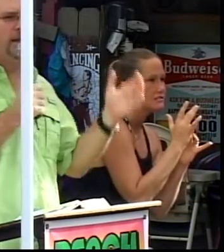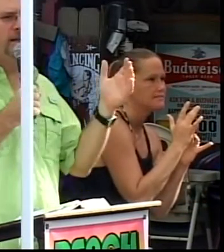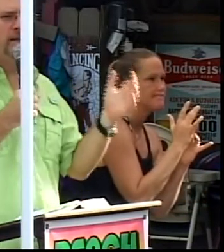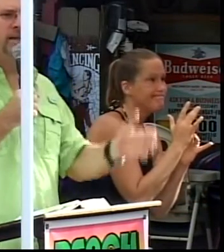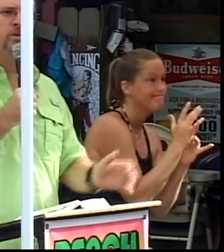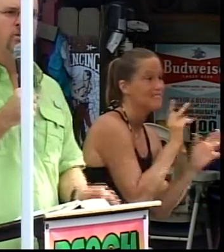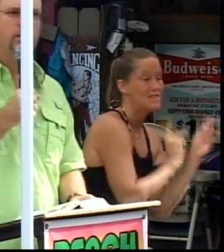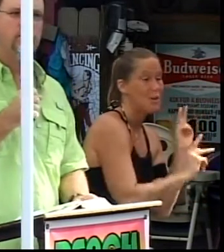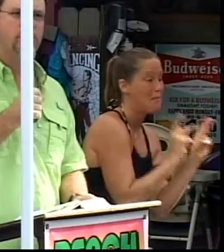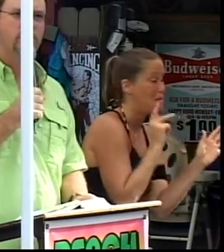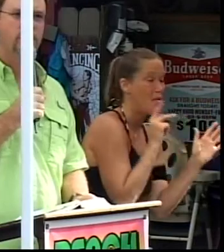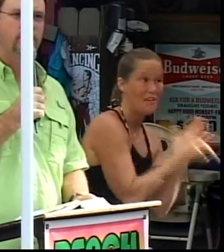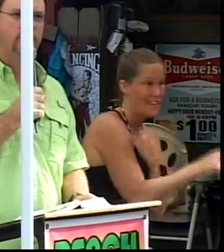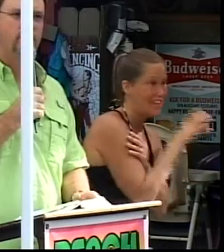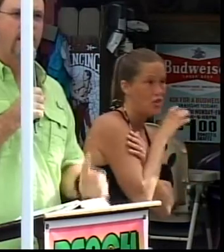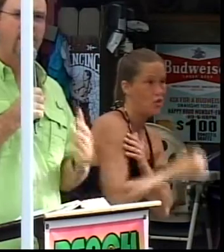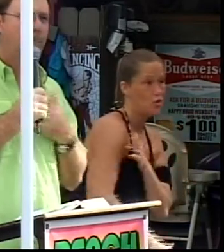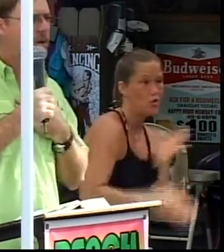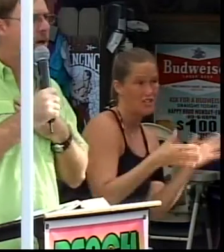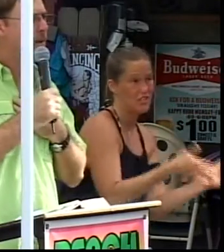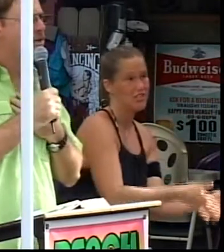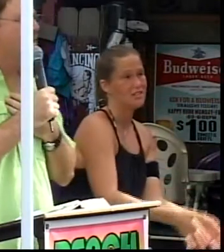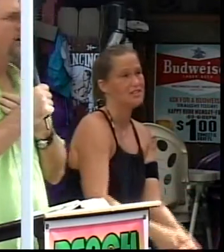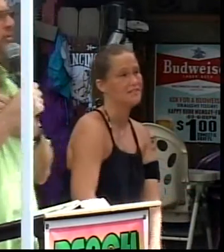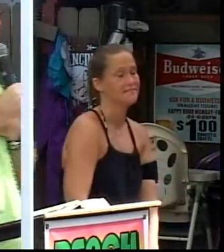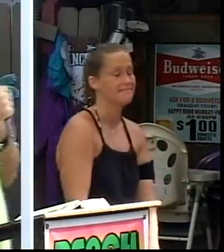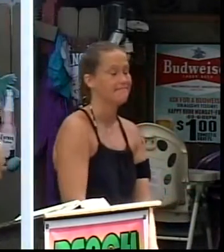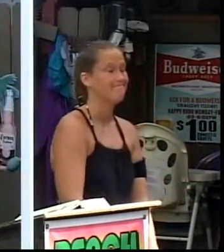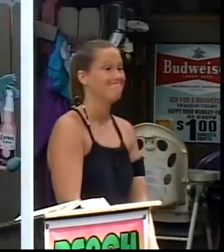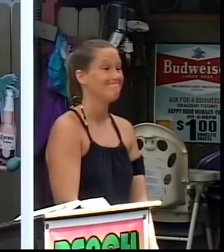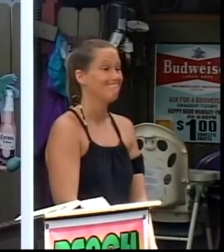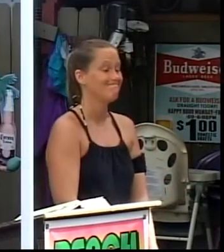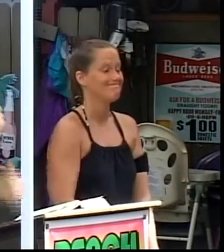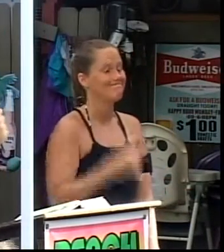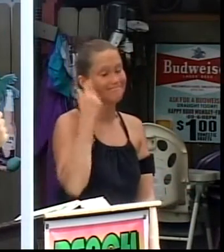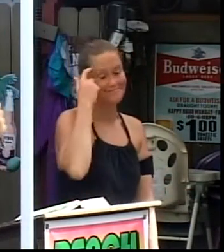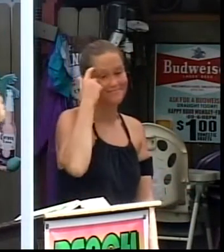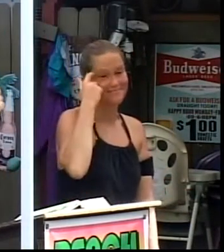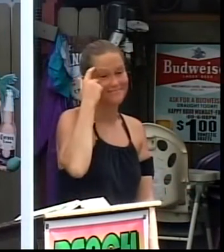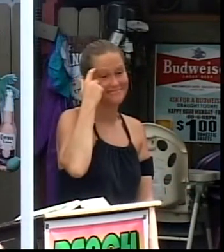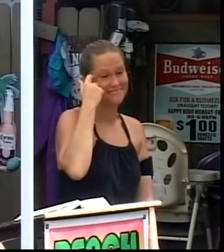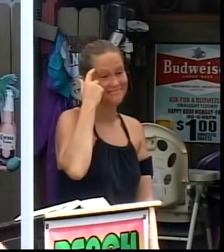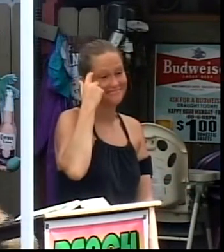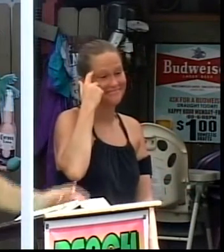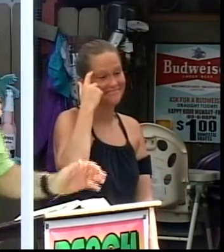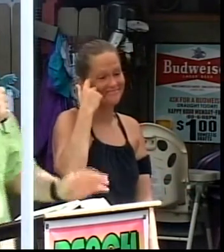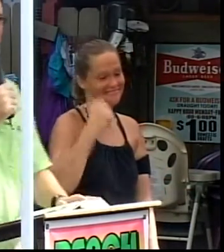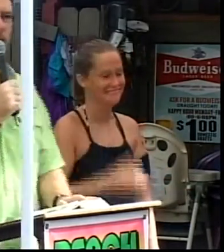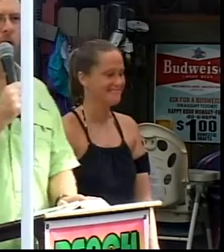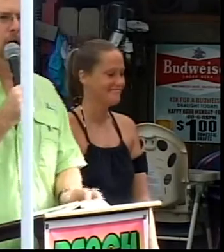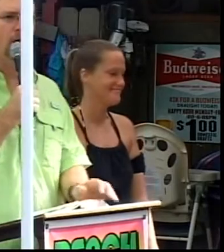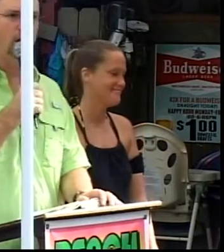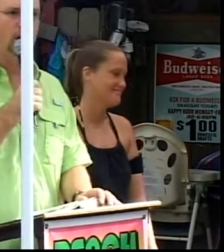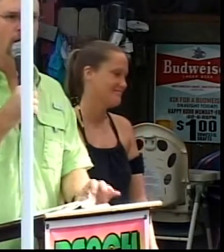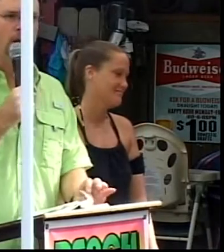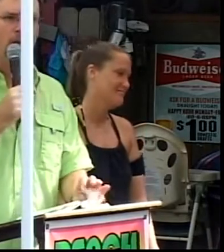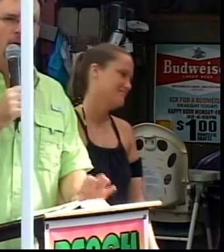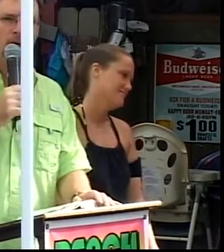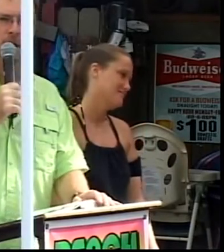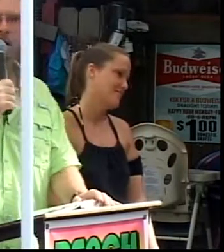I'm not into guilt trips, but I have to put it on myself. Sometimes I don't want to get up and go work